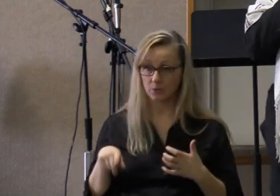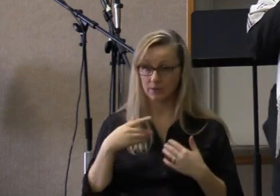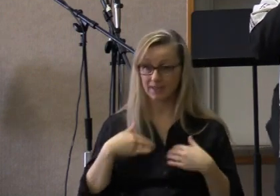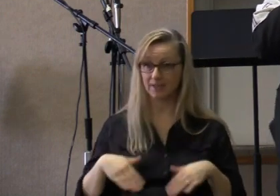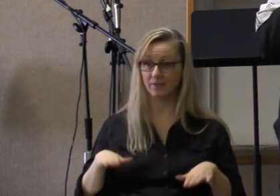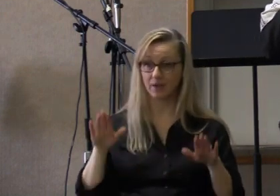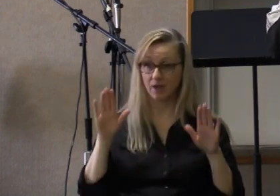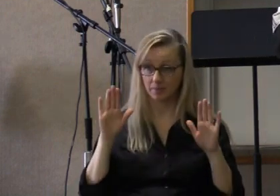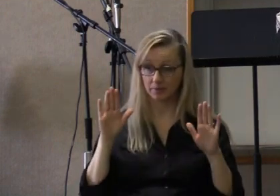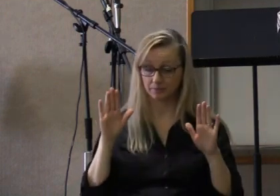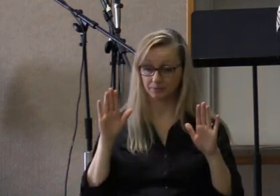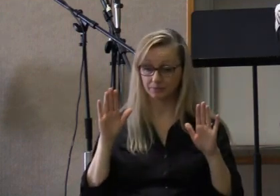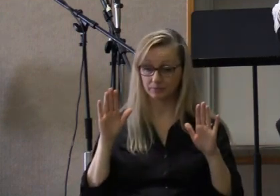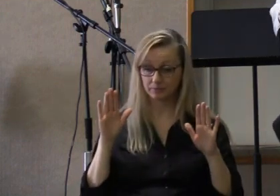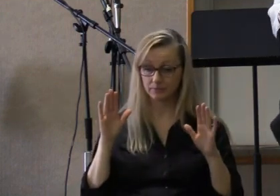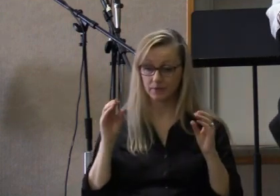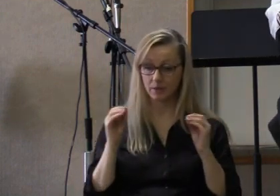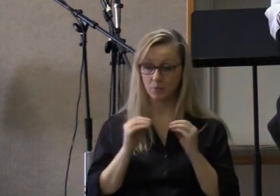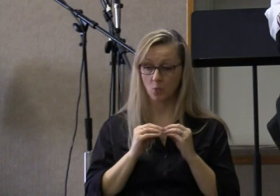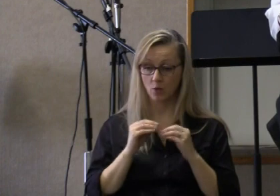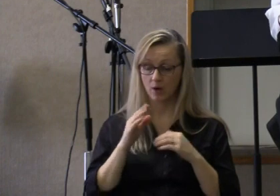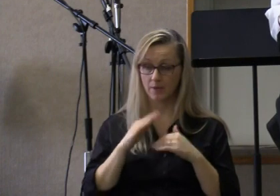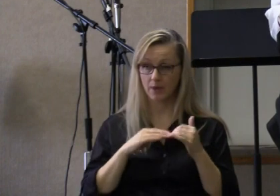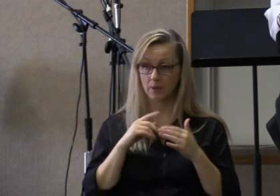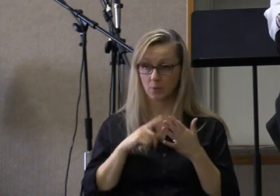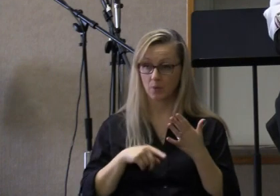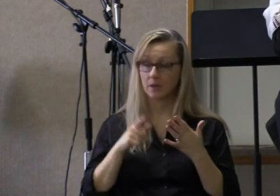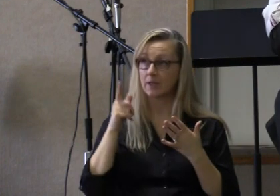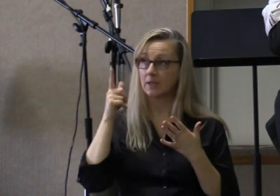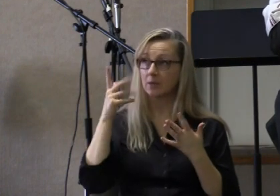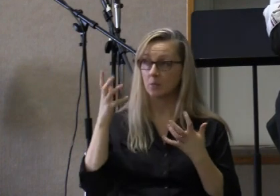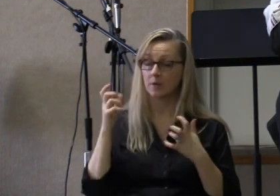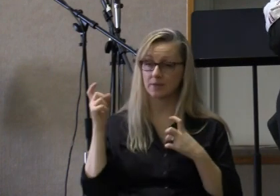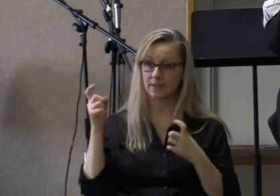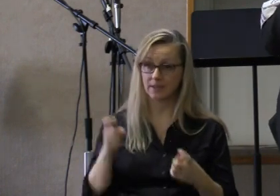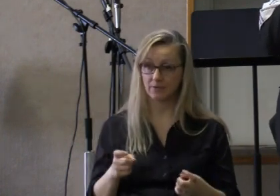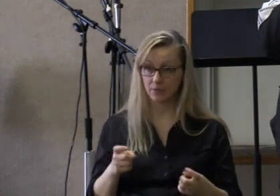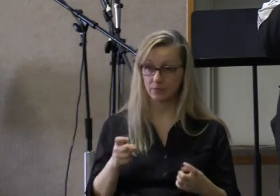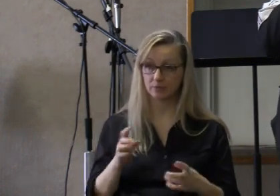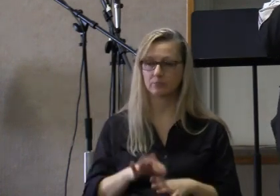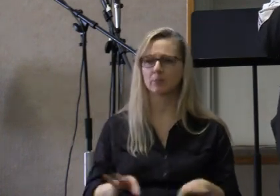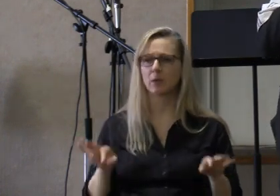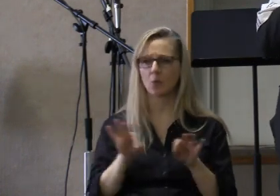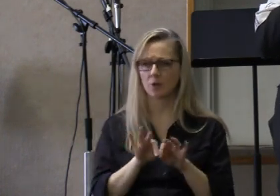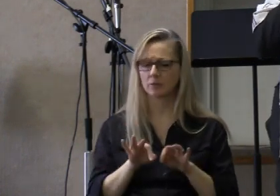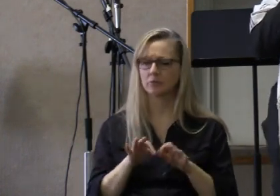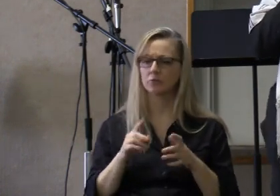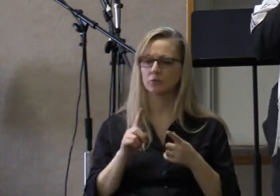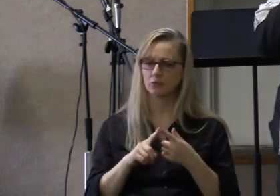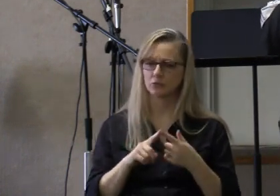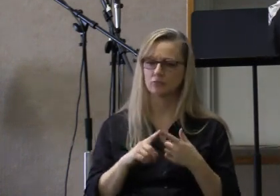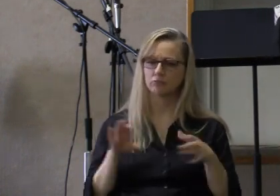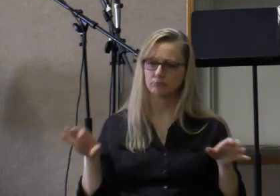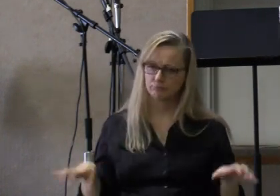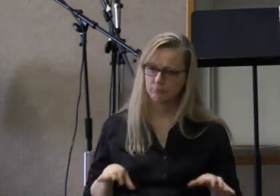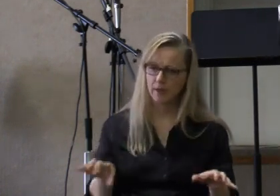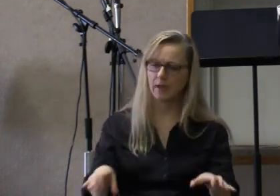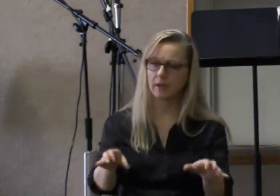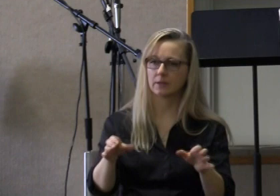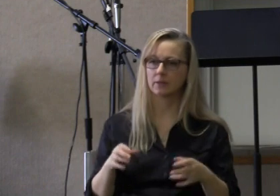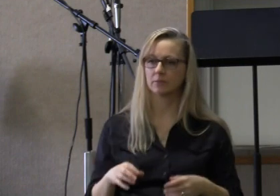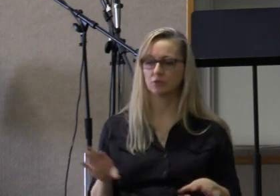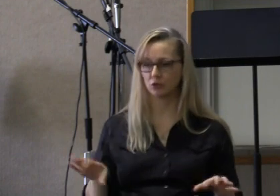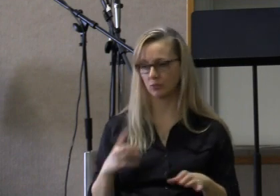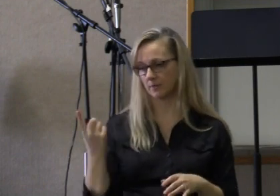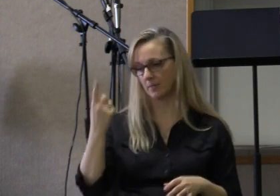than you want what he wants to give you, it's important to take action. Do something. I always say